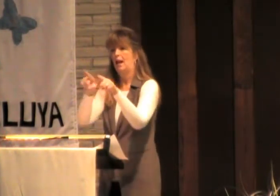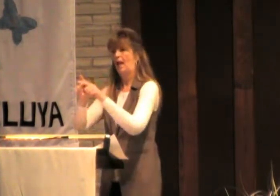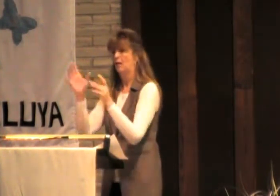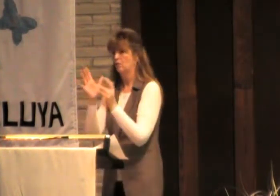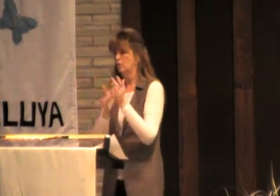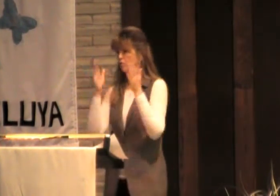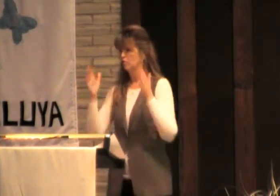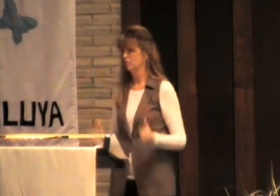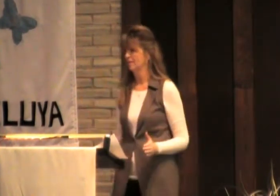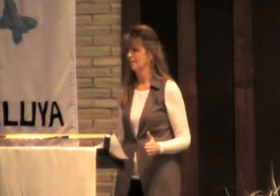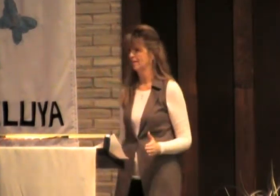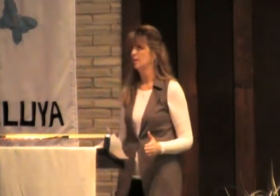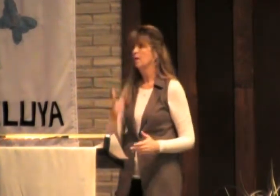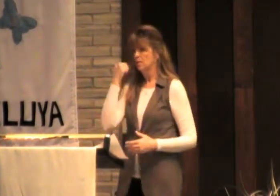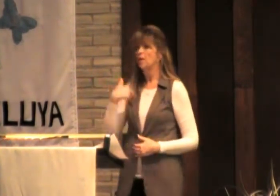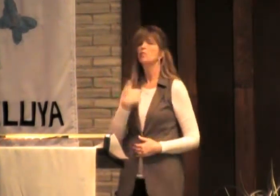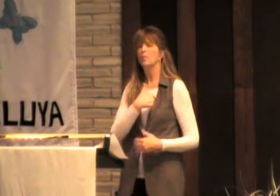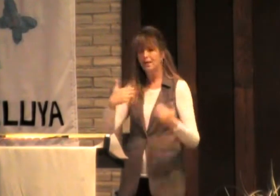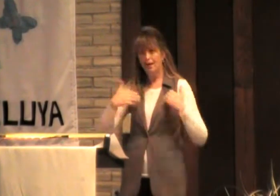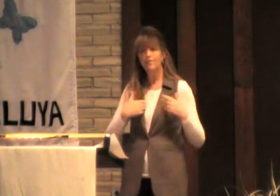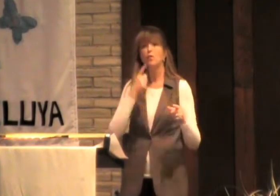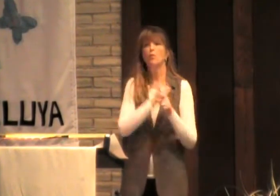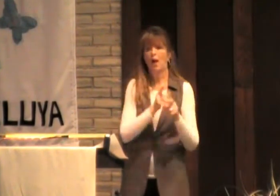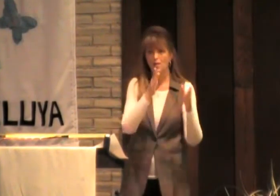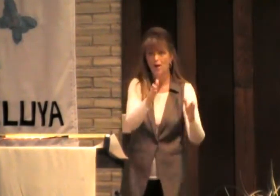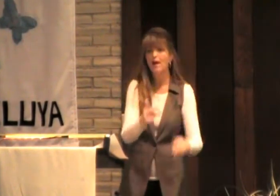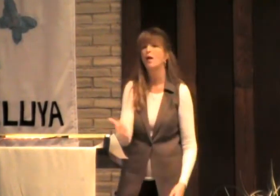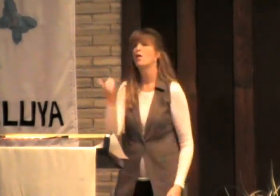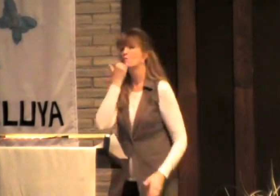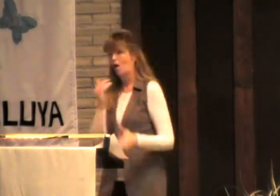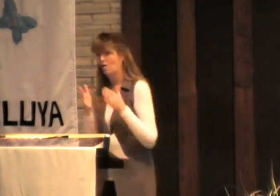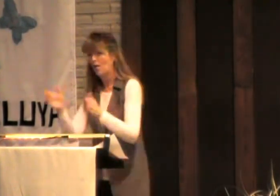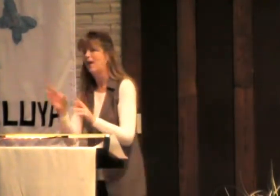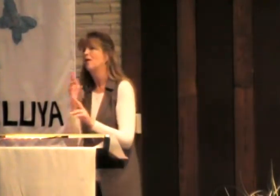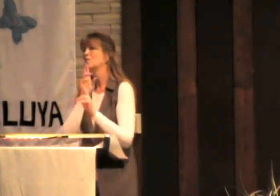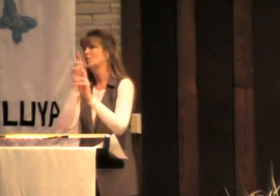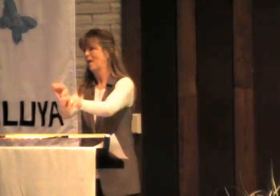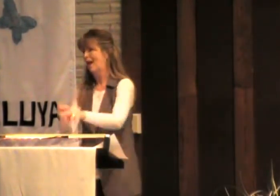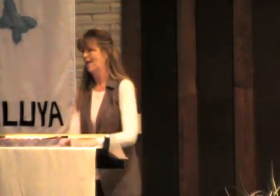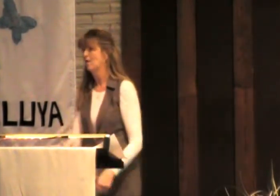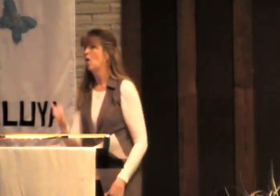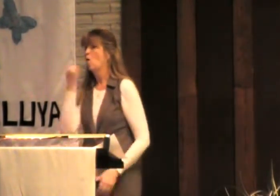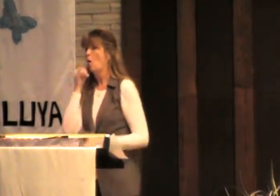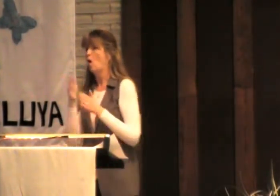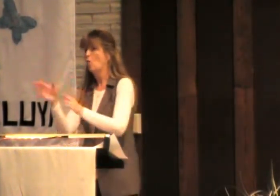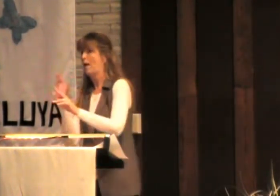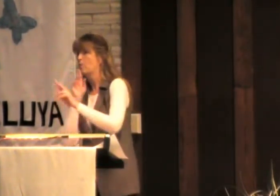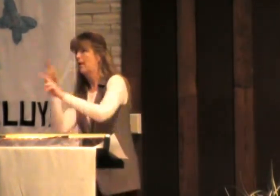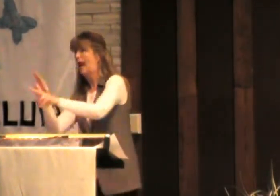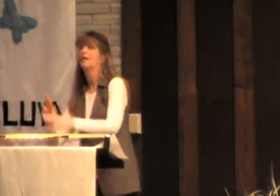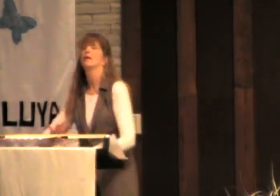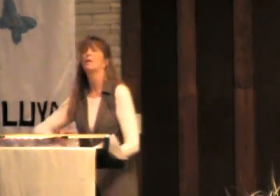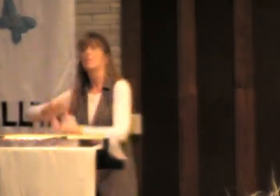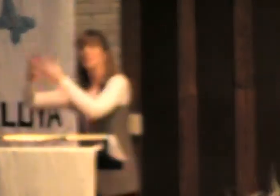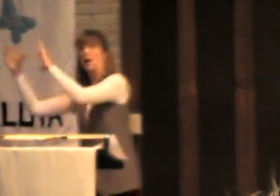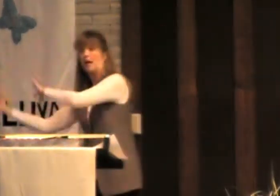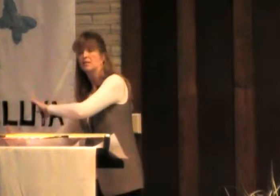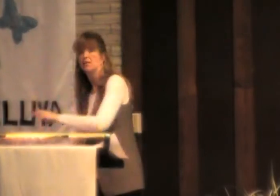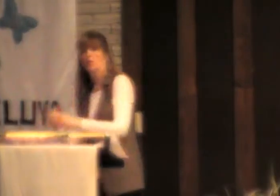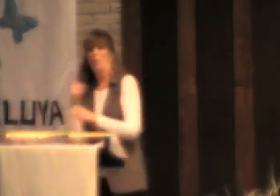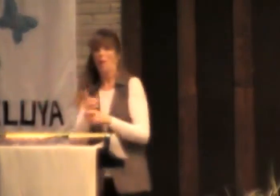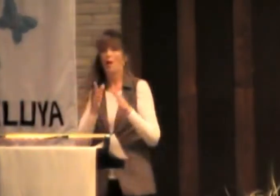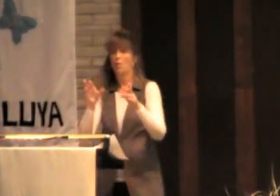that we react as Christians. Because we have the right way and the wrong way. We know the right way and the wrong way to